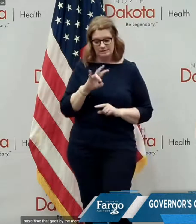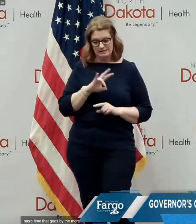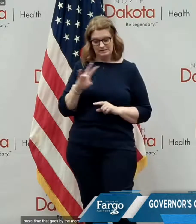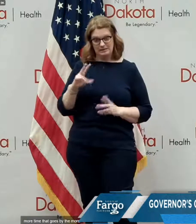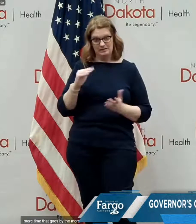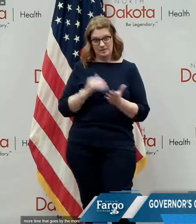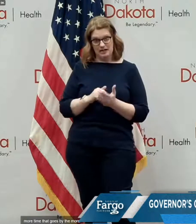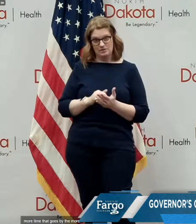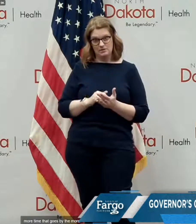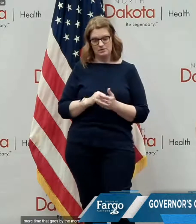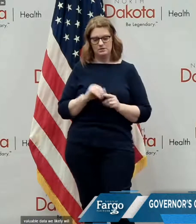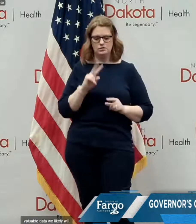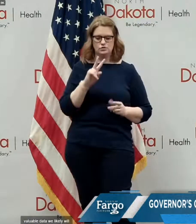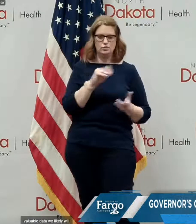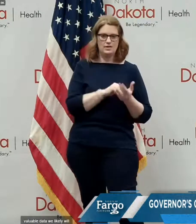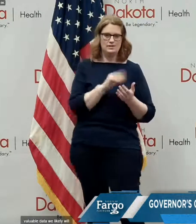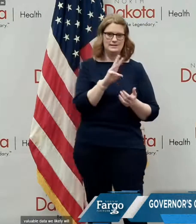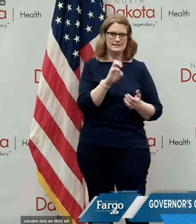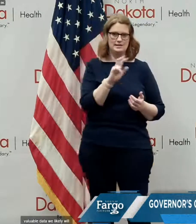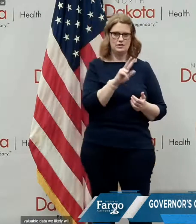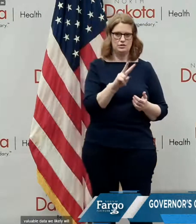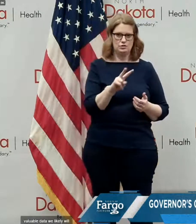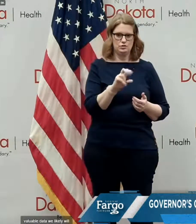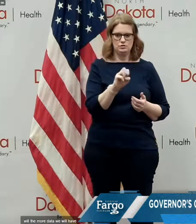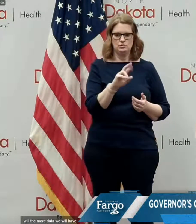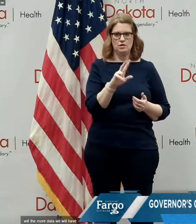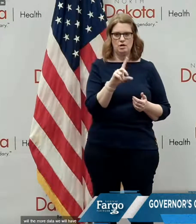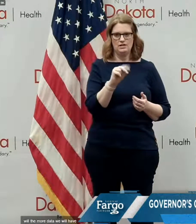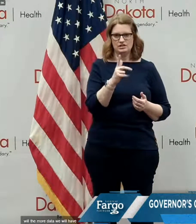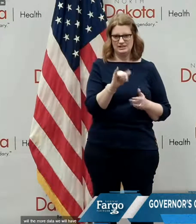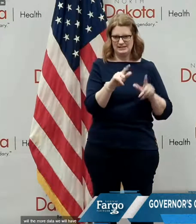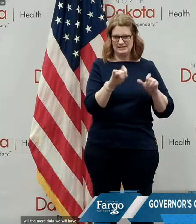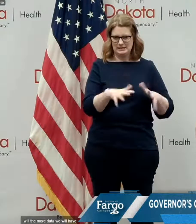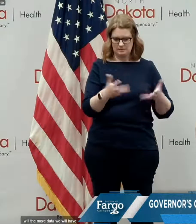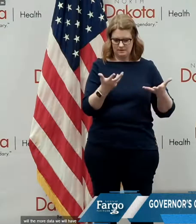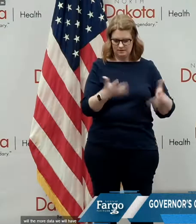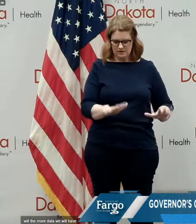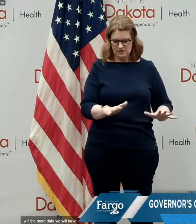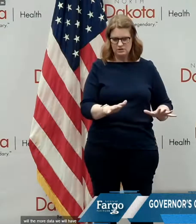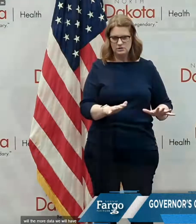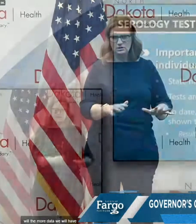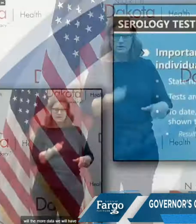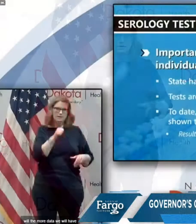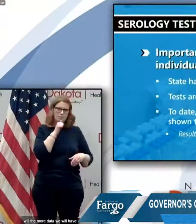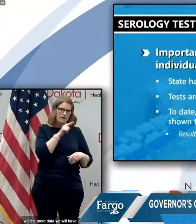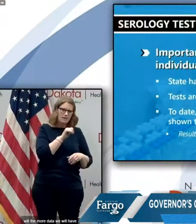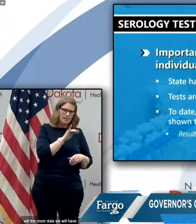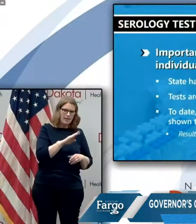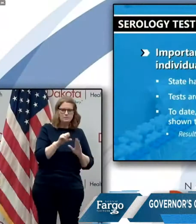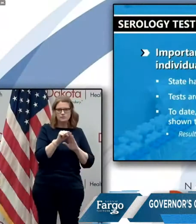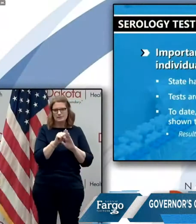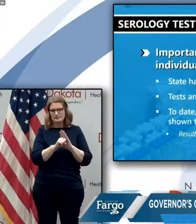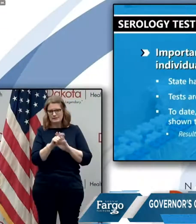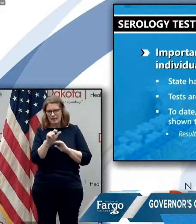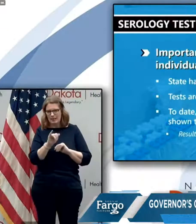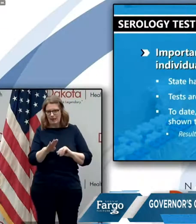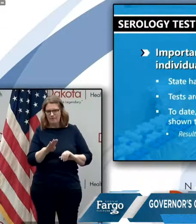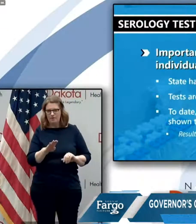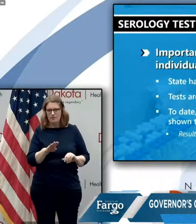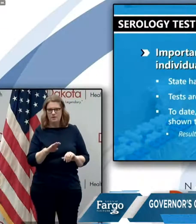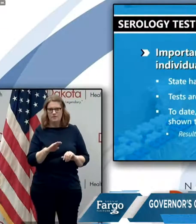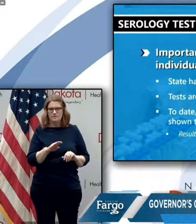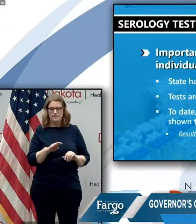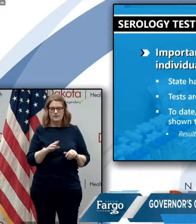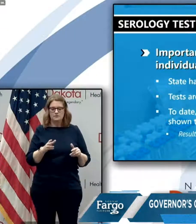177,000, 2,632 serology tests have been completed, either in private labs or at the state lab. And